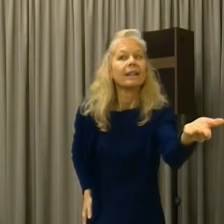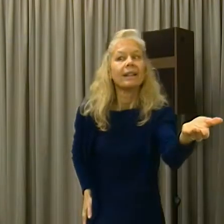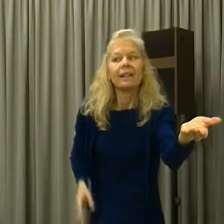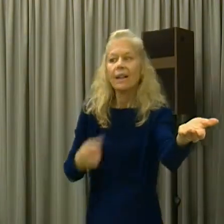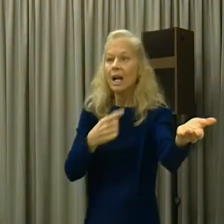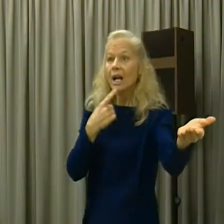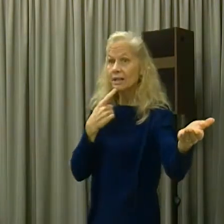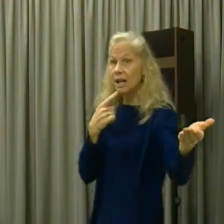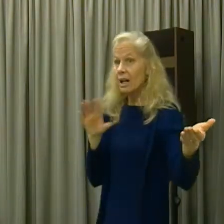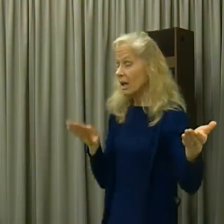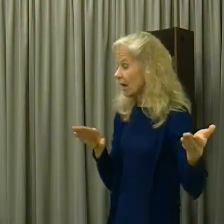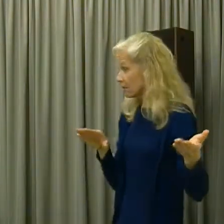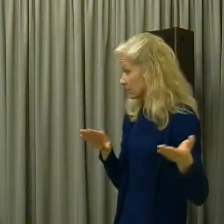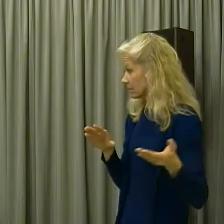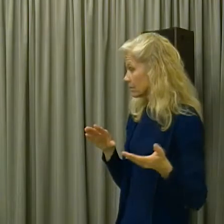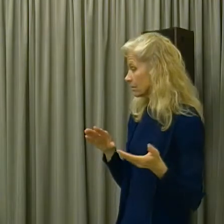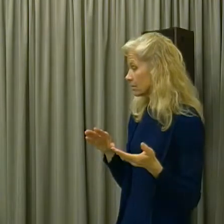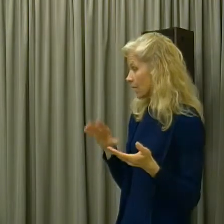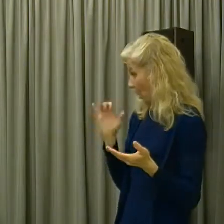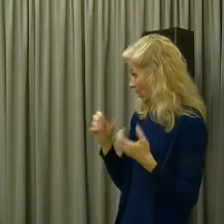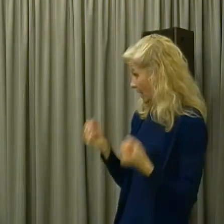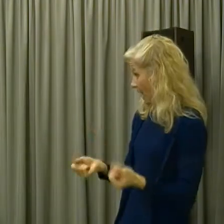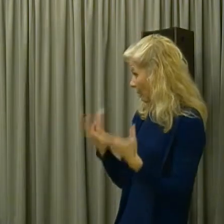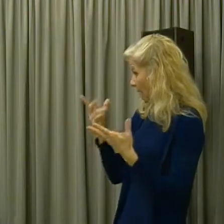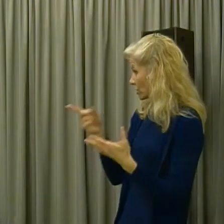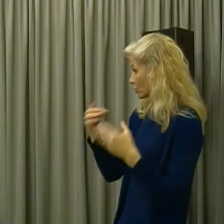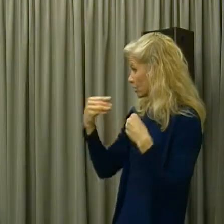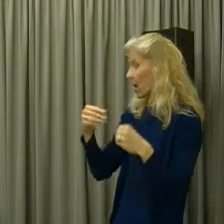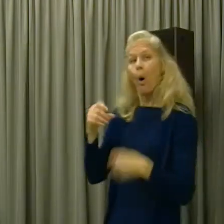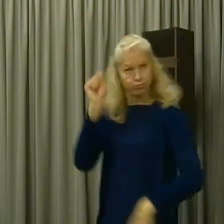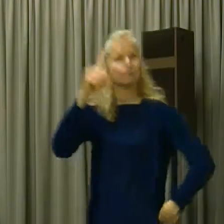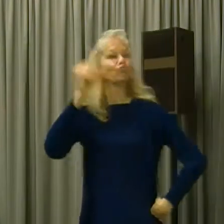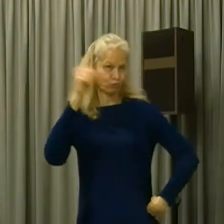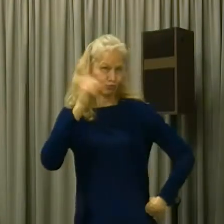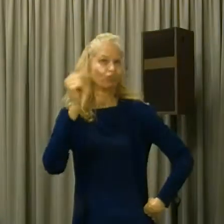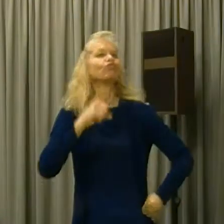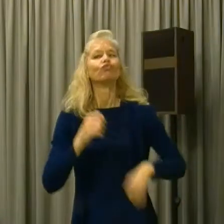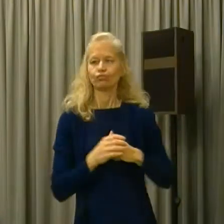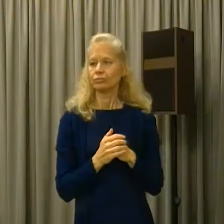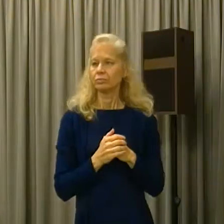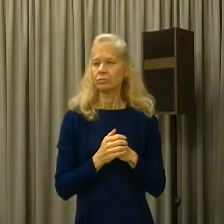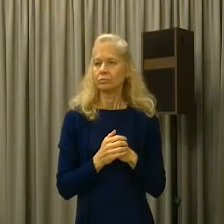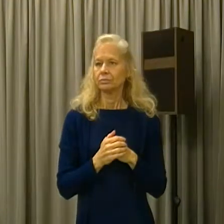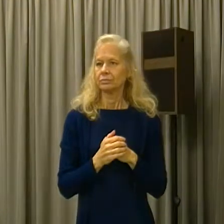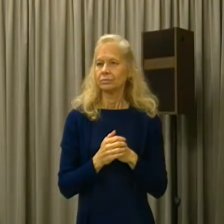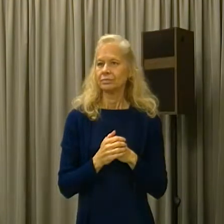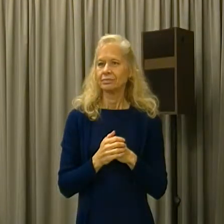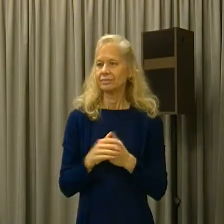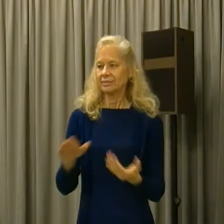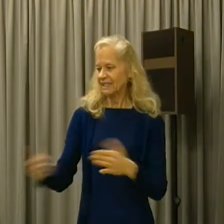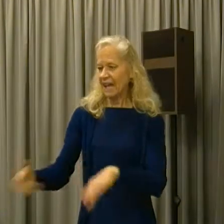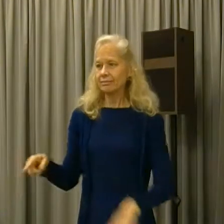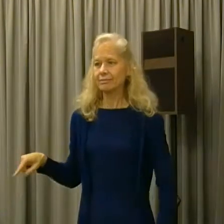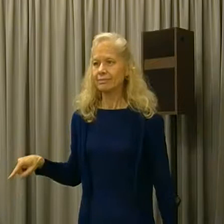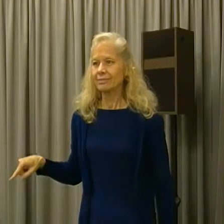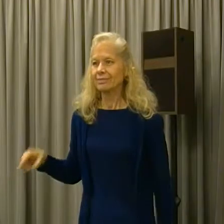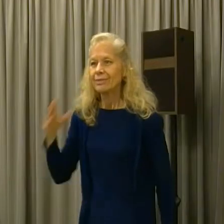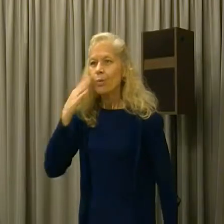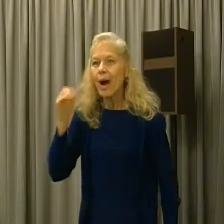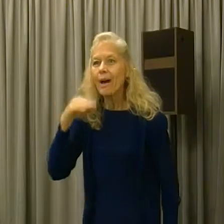had allowed them to begin teaching the Bible in their little school they had there. But